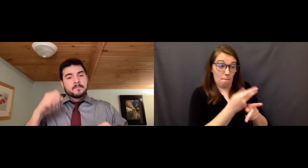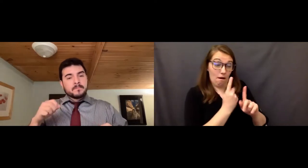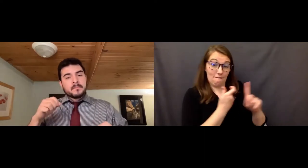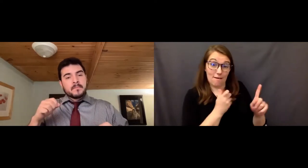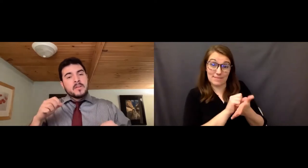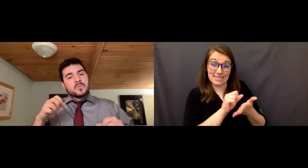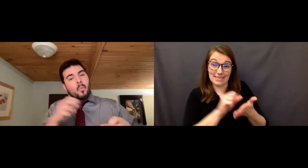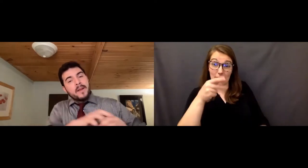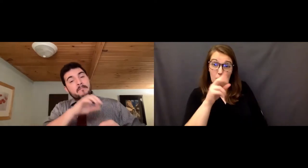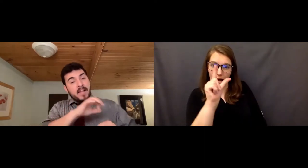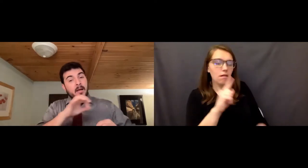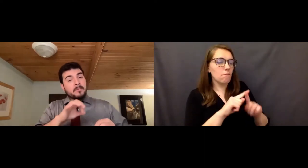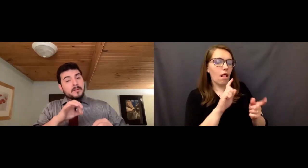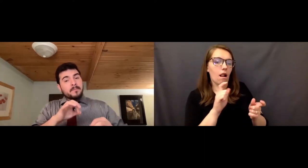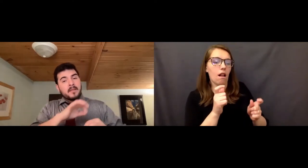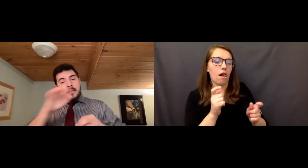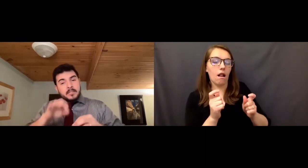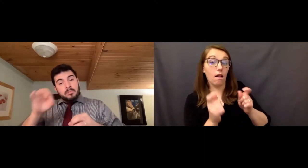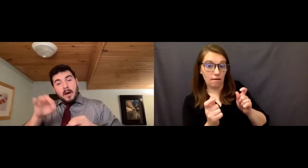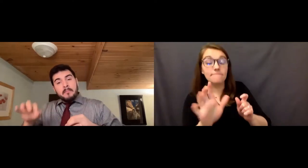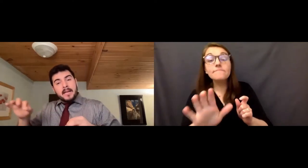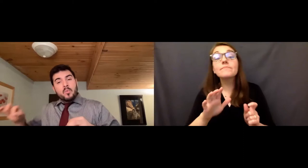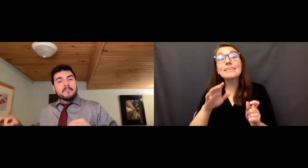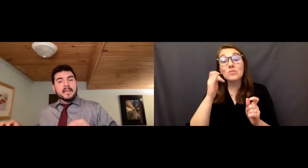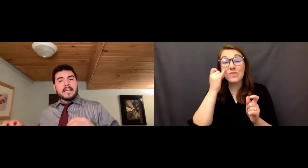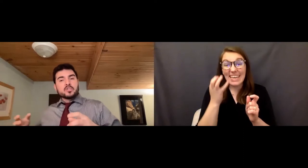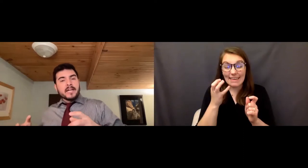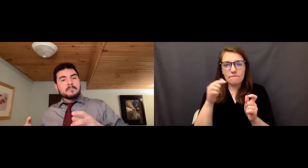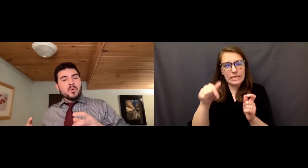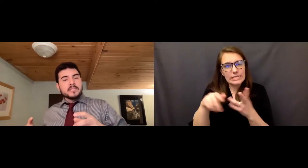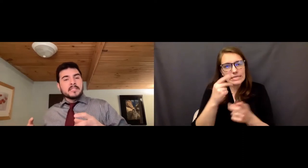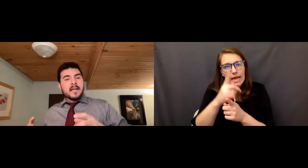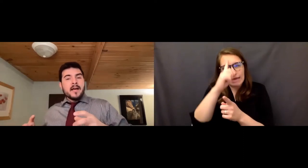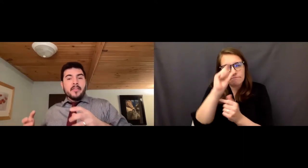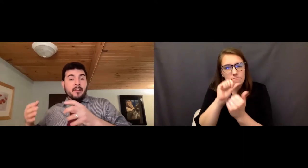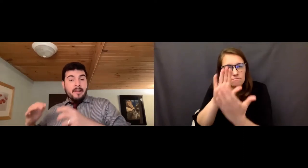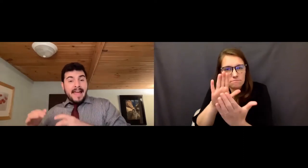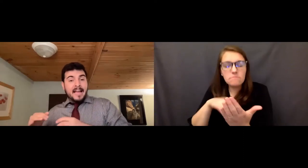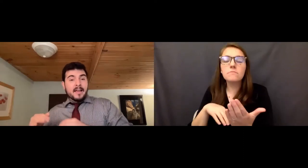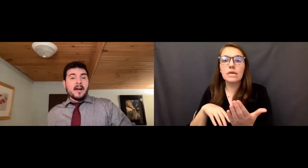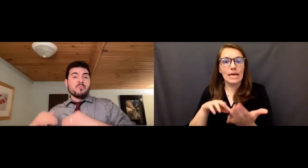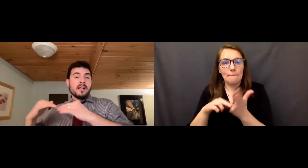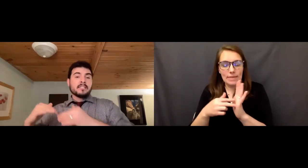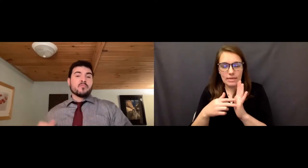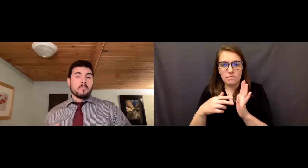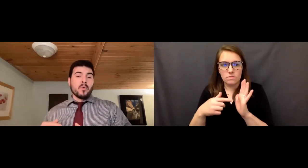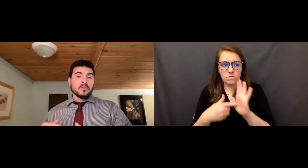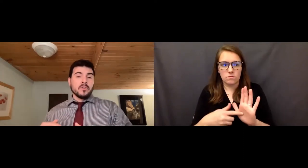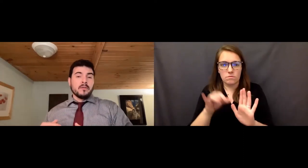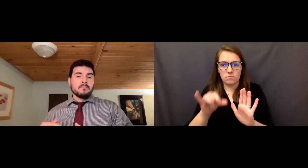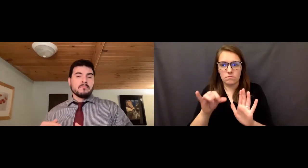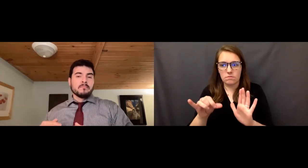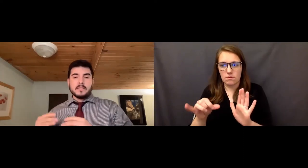use. So when developed, this problematic way of thinking, it transposes the lack of a relative